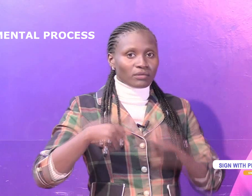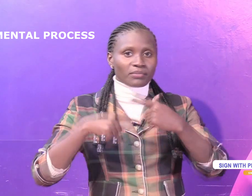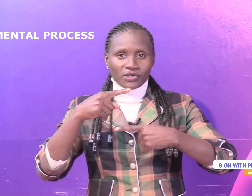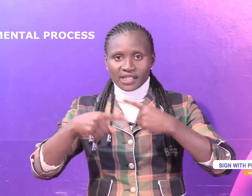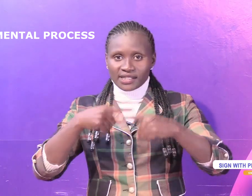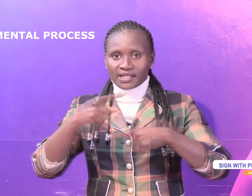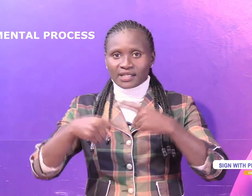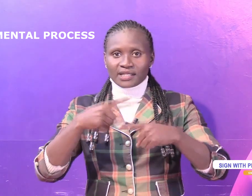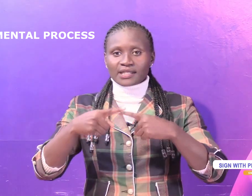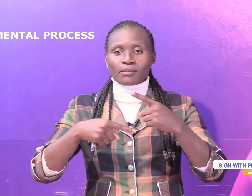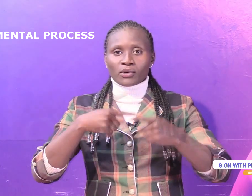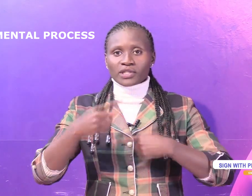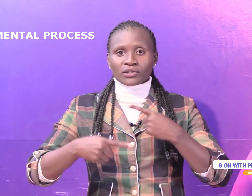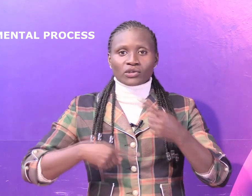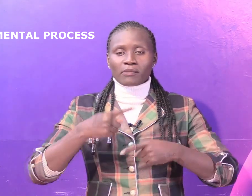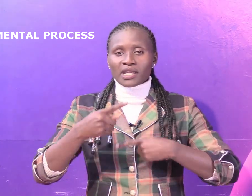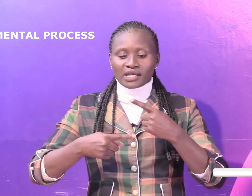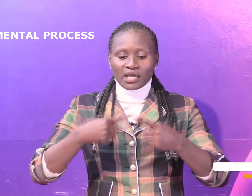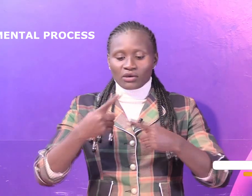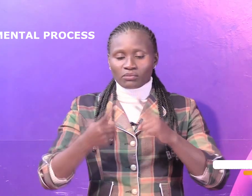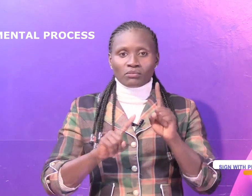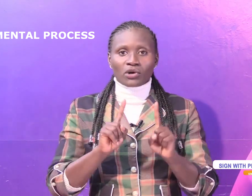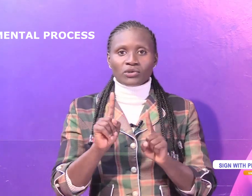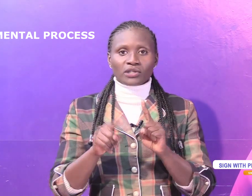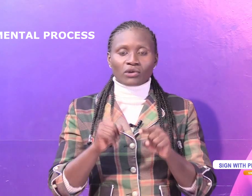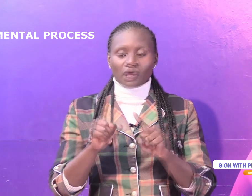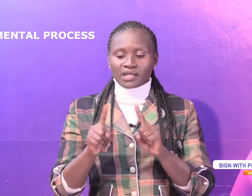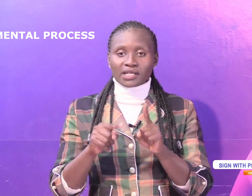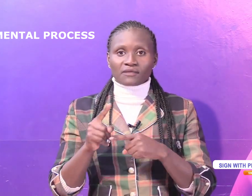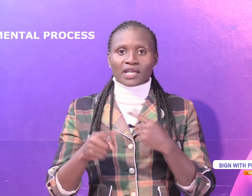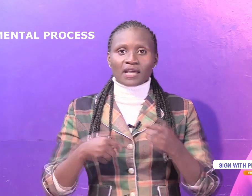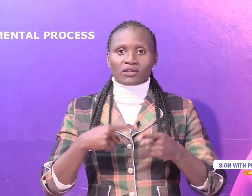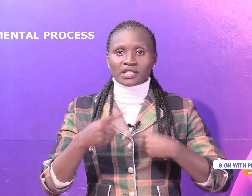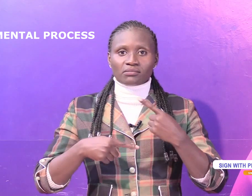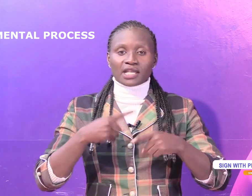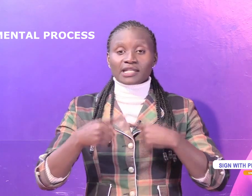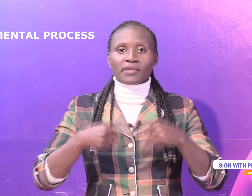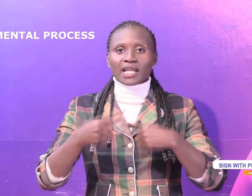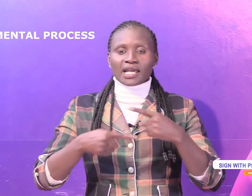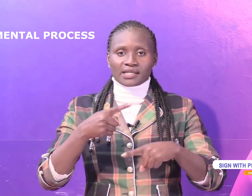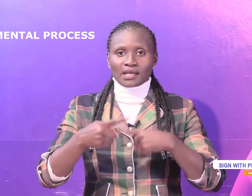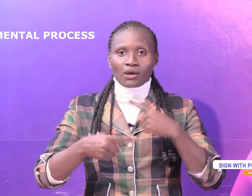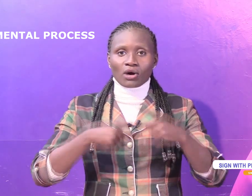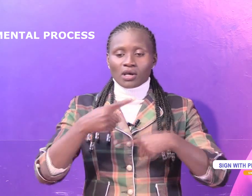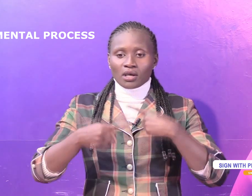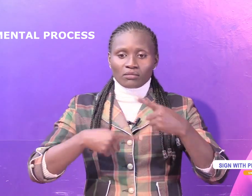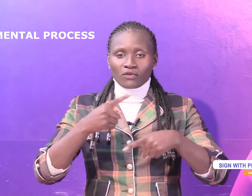process, it is a process. So you are making, using your index finger, you are just making something like a circle, moving like a